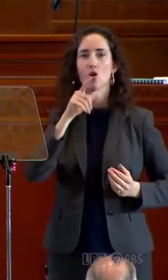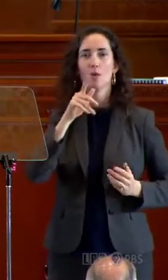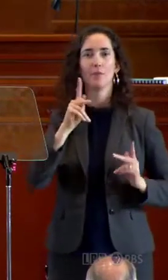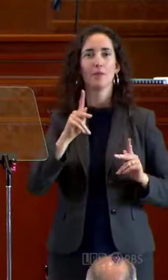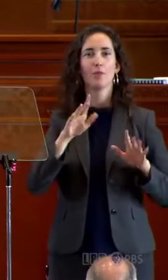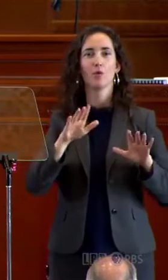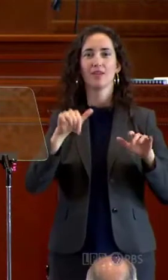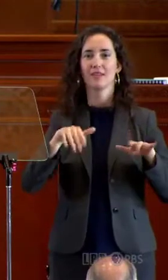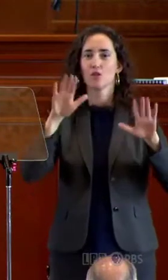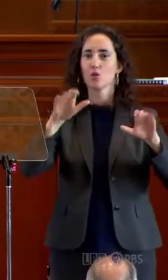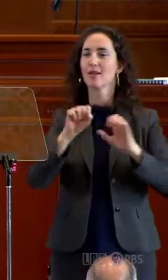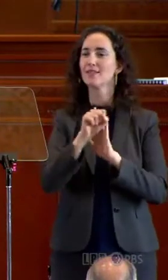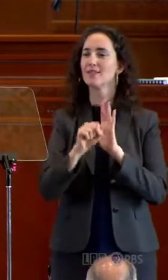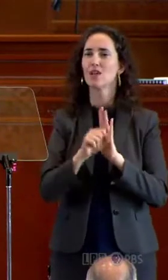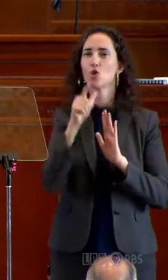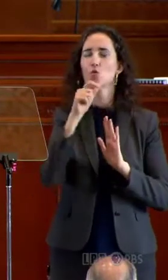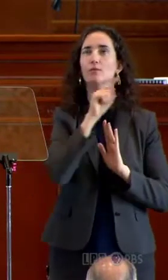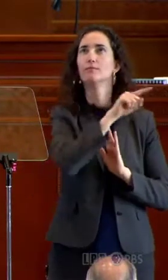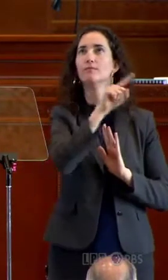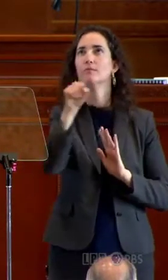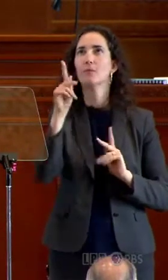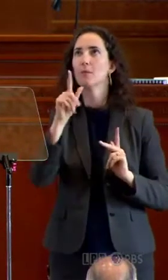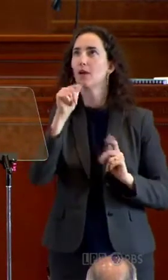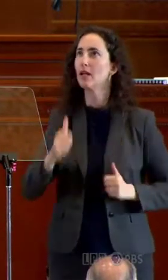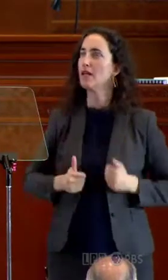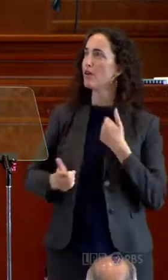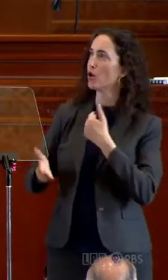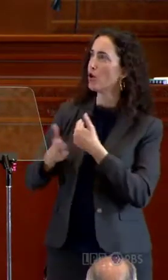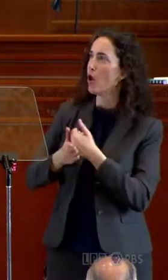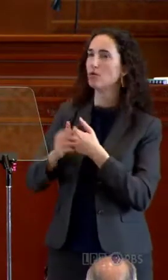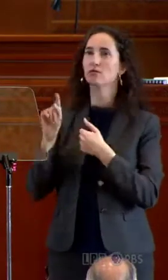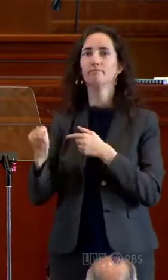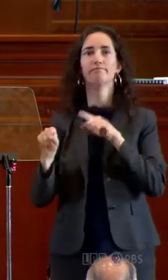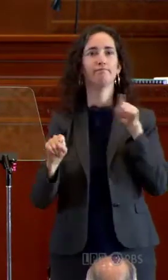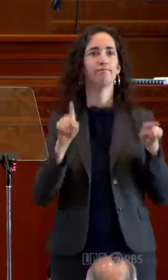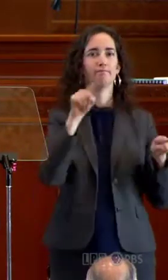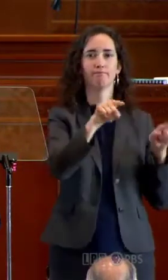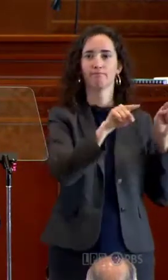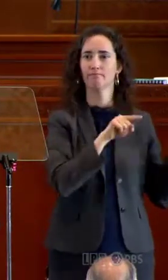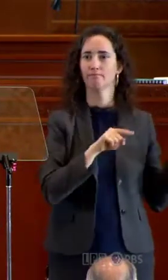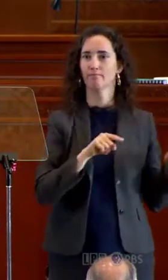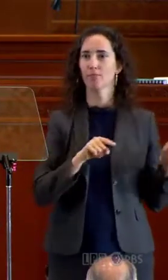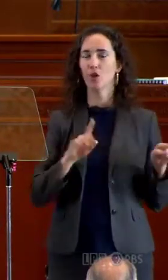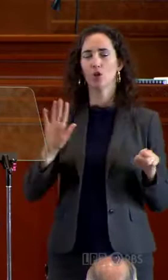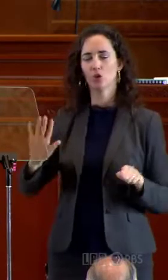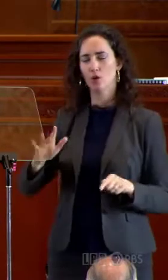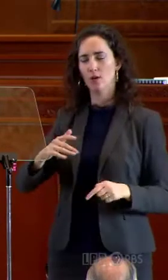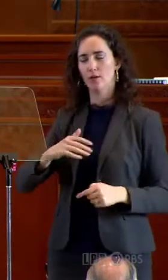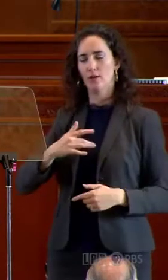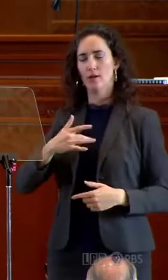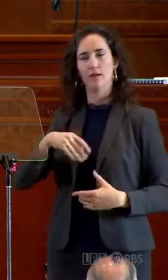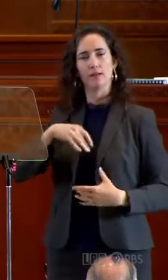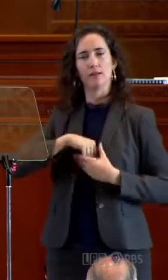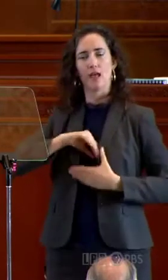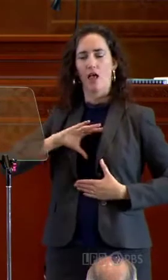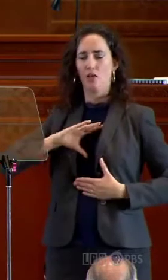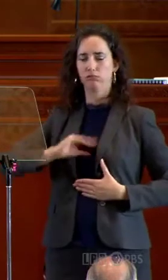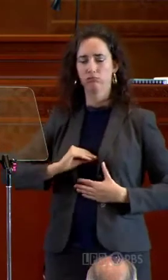this great state, our neighbors, as their spirits are broken, as they mourn 2 years of loss and